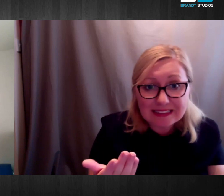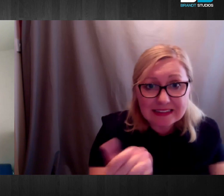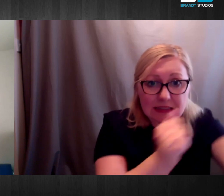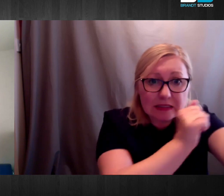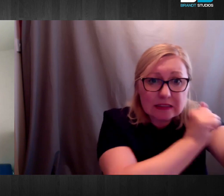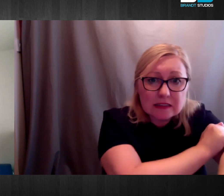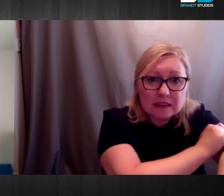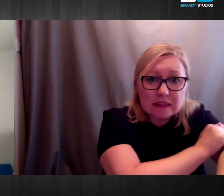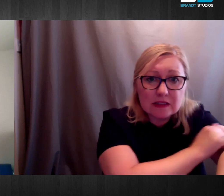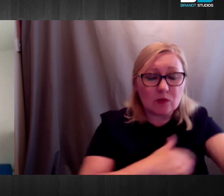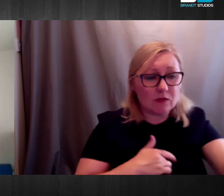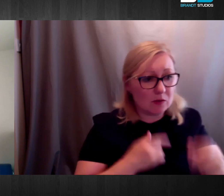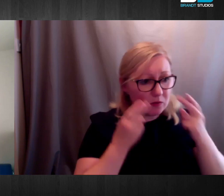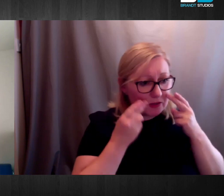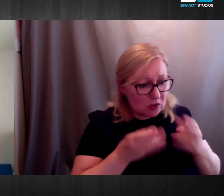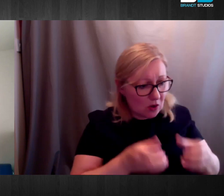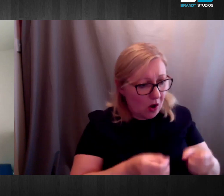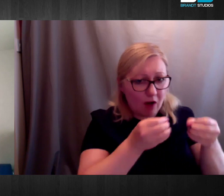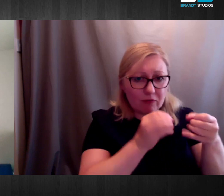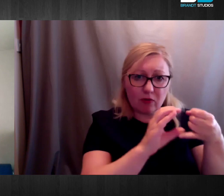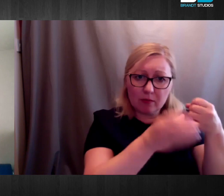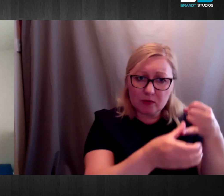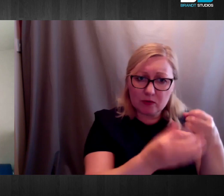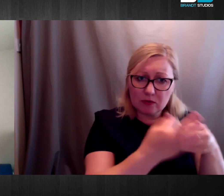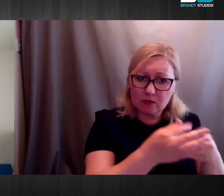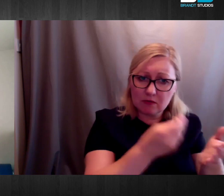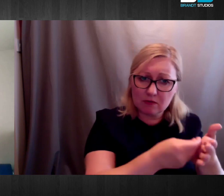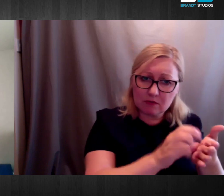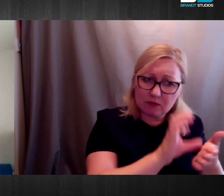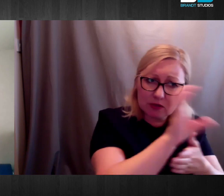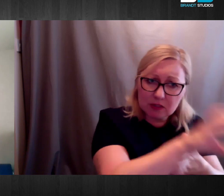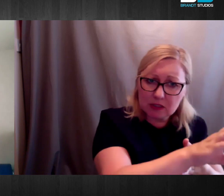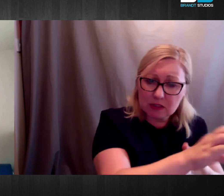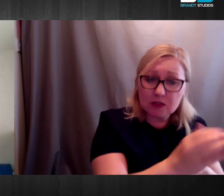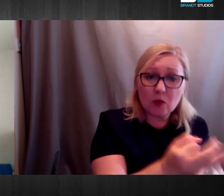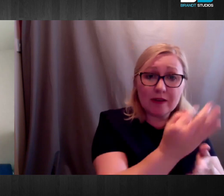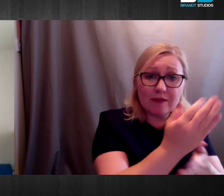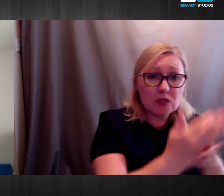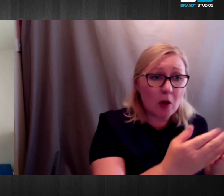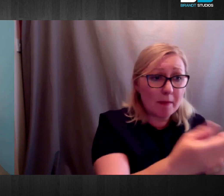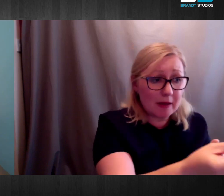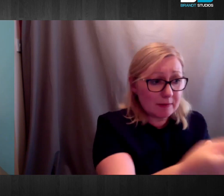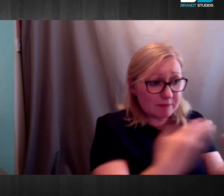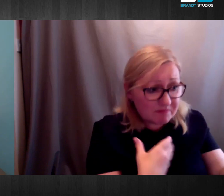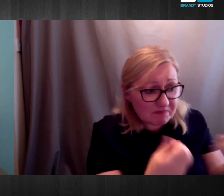schemes, non-COVID related, we want to keep that going as far as we can.